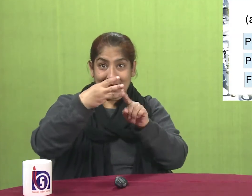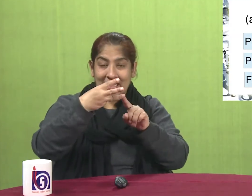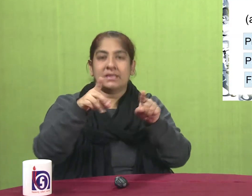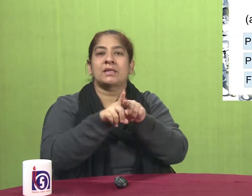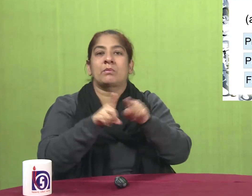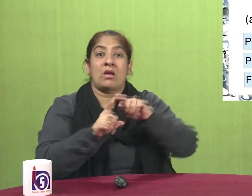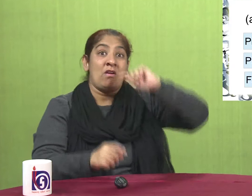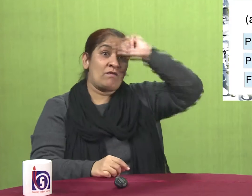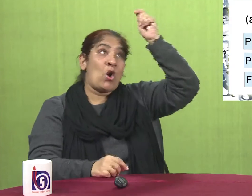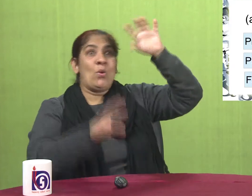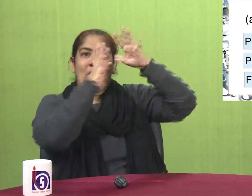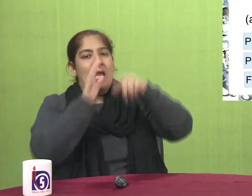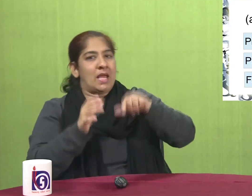And then there are